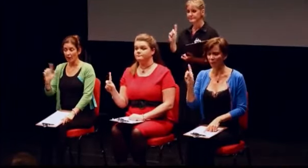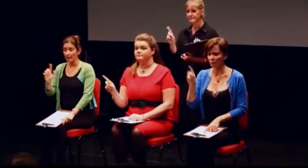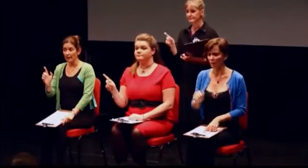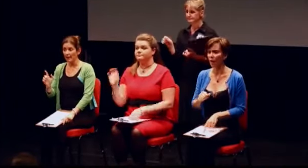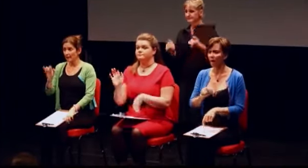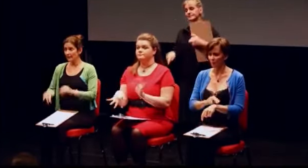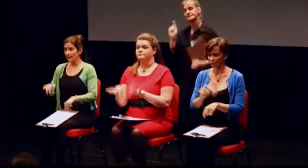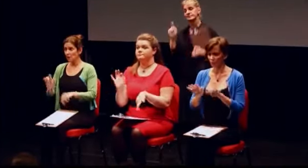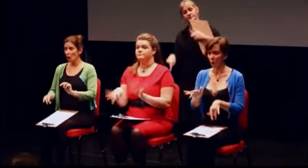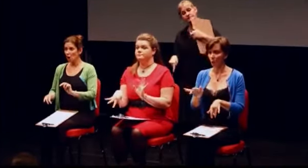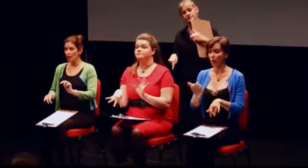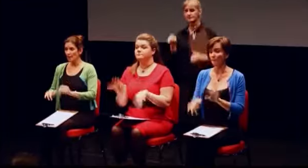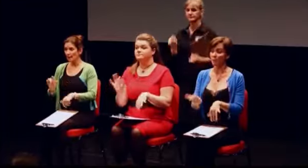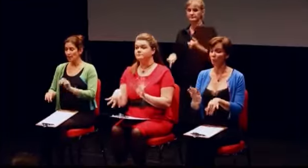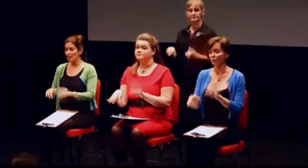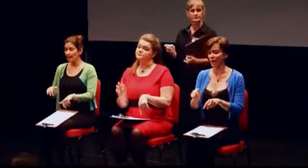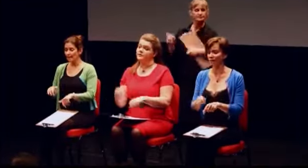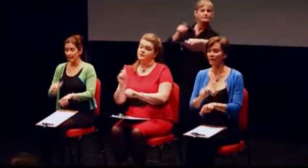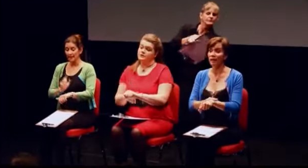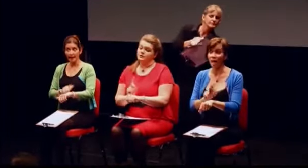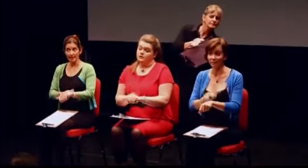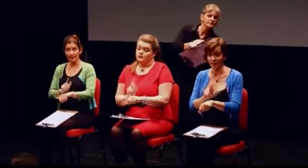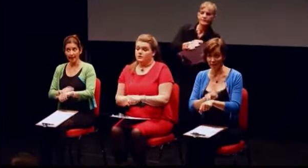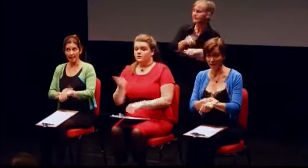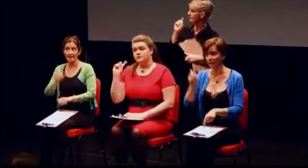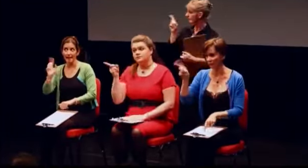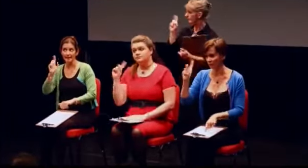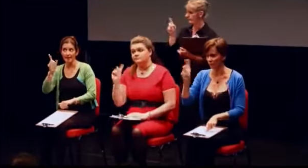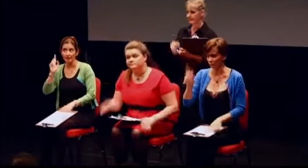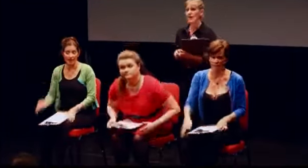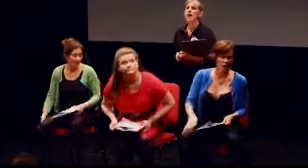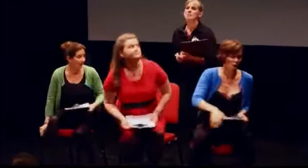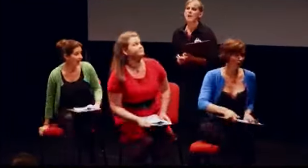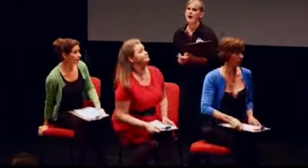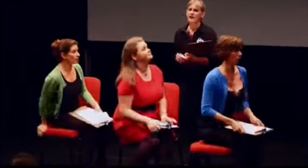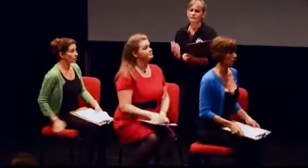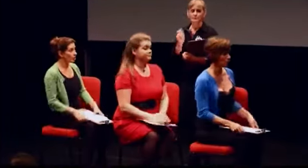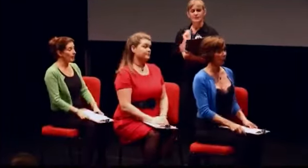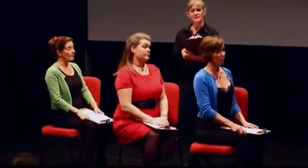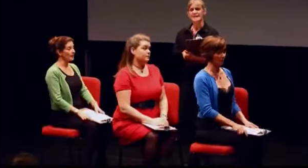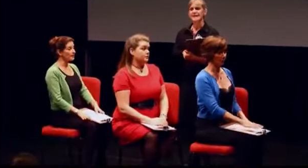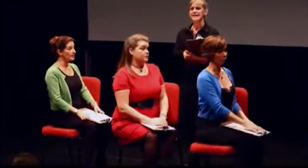me. Meetings to hold, memos to send, time is the enemy, text a friend. Things to do, people to see.